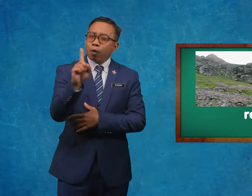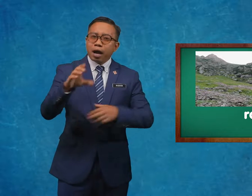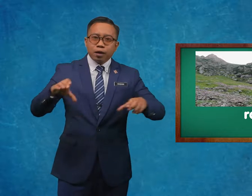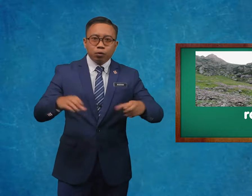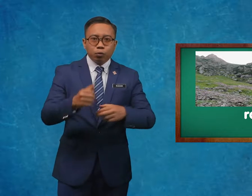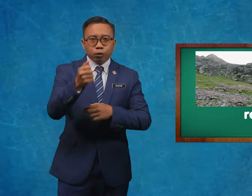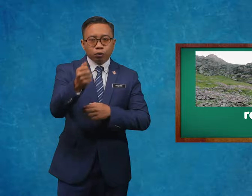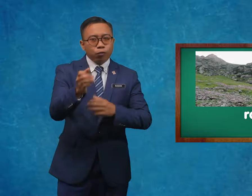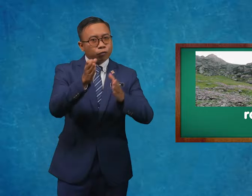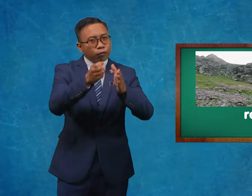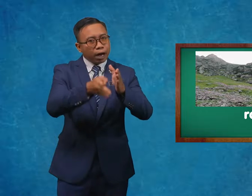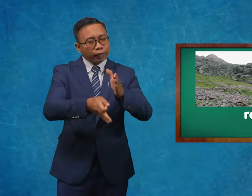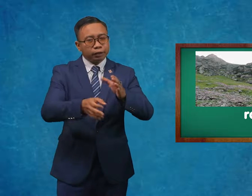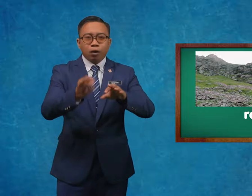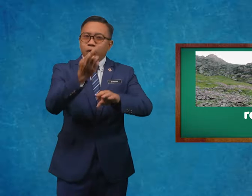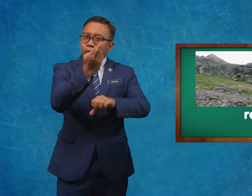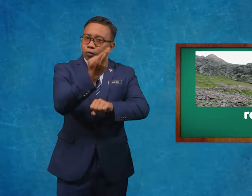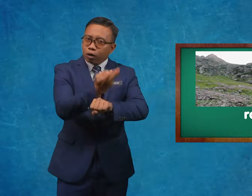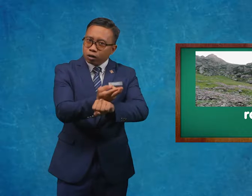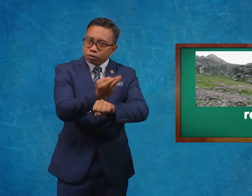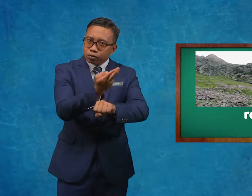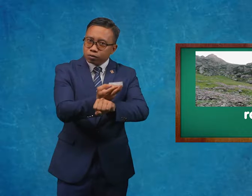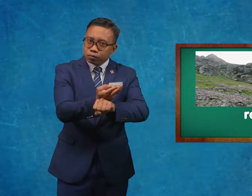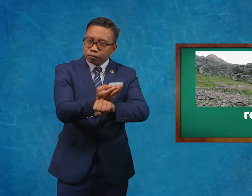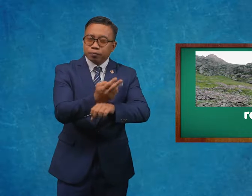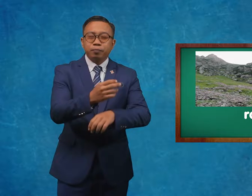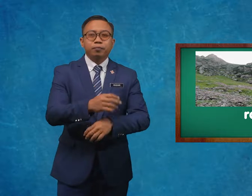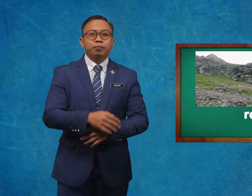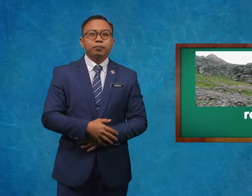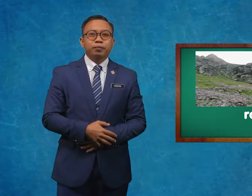Where do you find rocks?